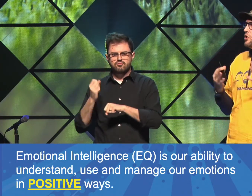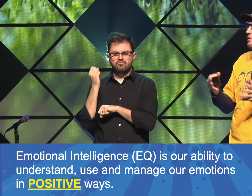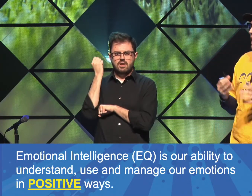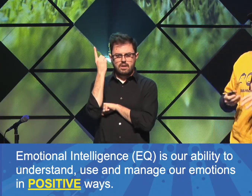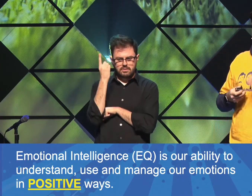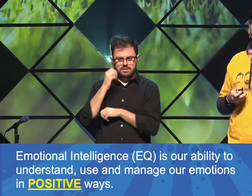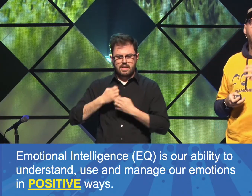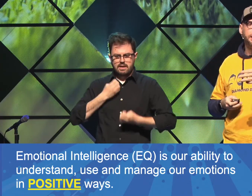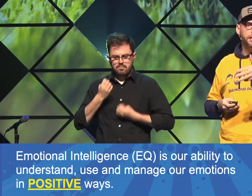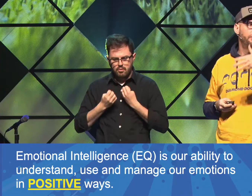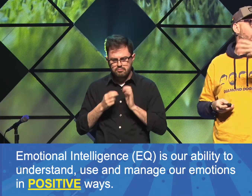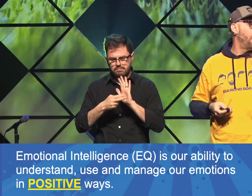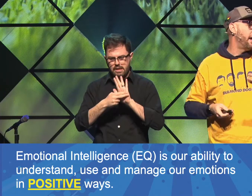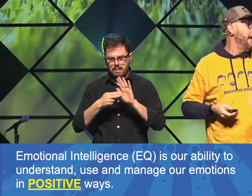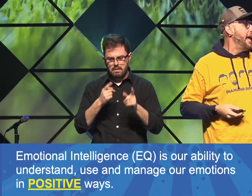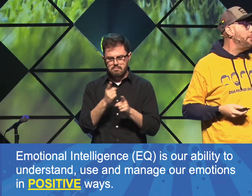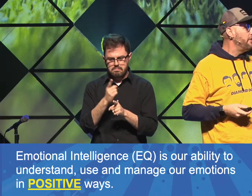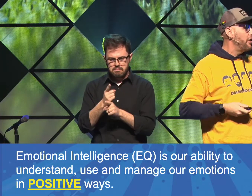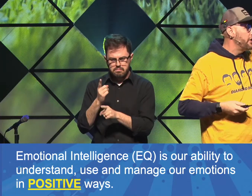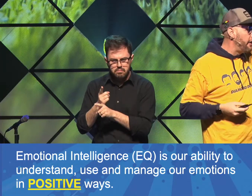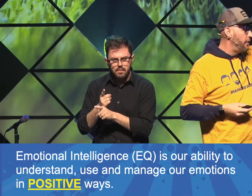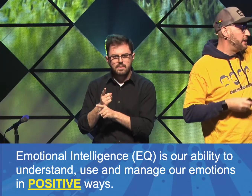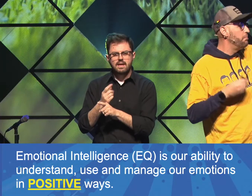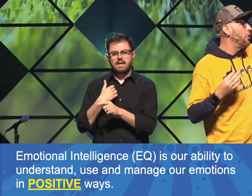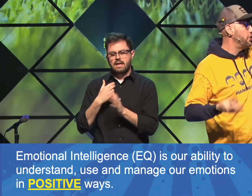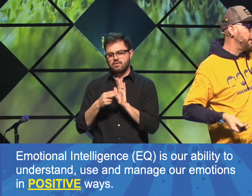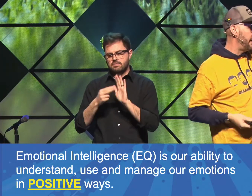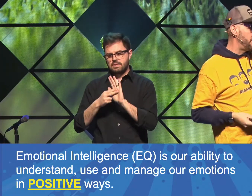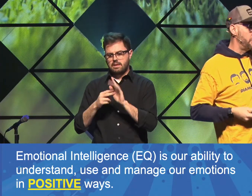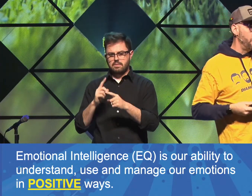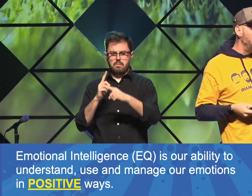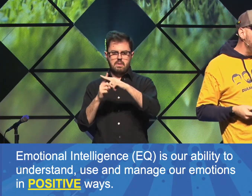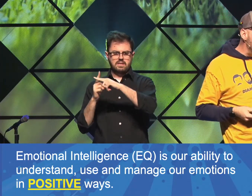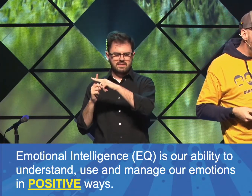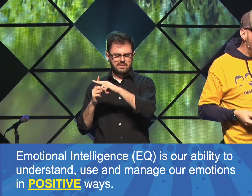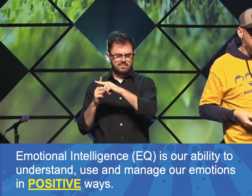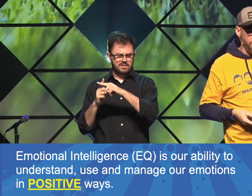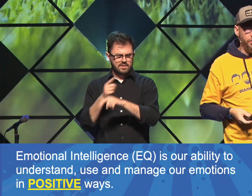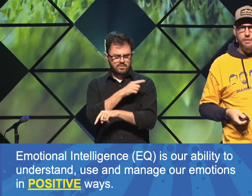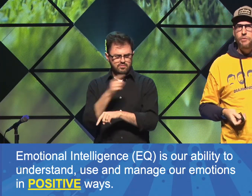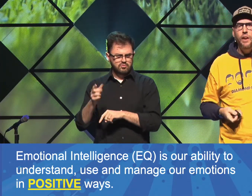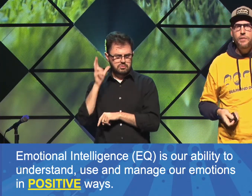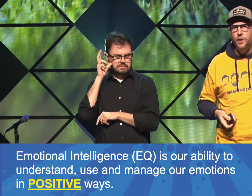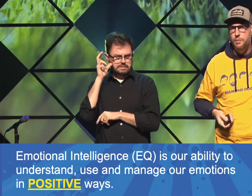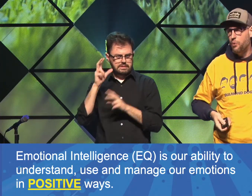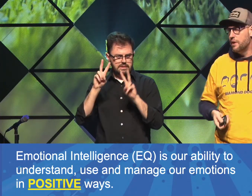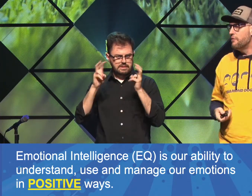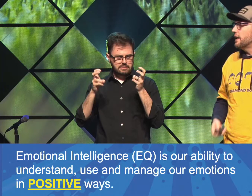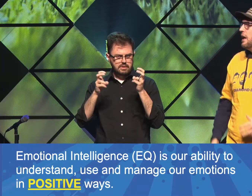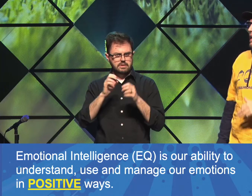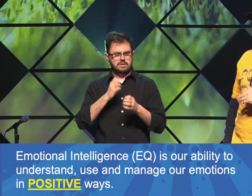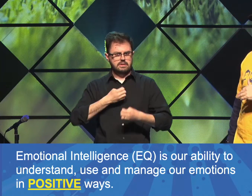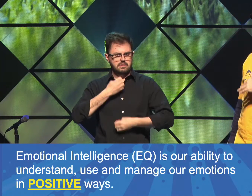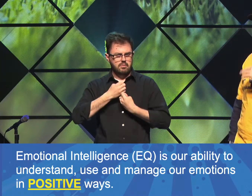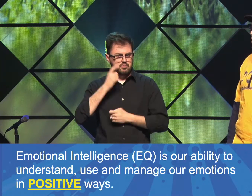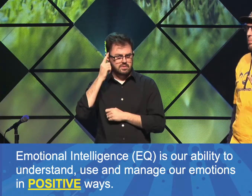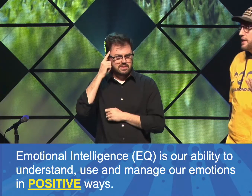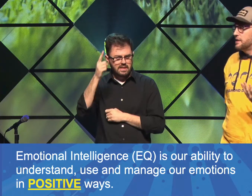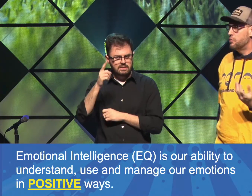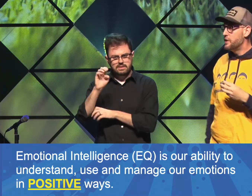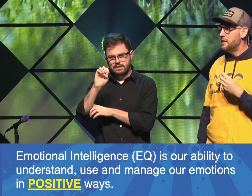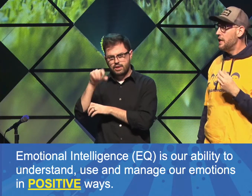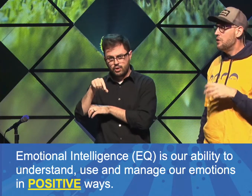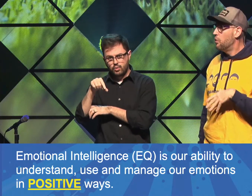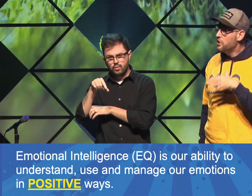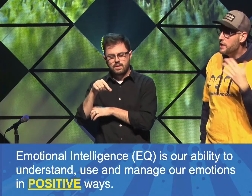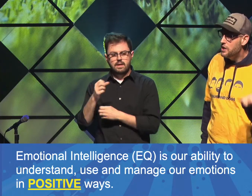and to do that in a positive way. How many of you have ever heard that phrase, emotional intelligence, or your EQ, right? Very, very important. In fact, a lot of workplaces